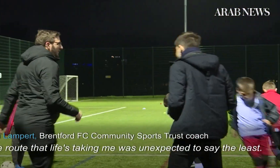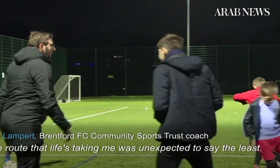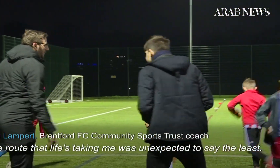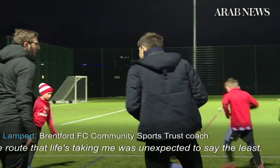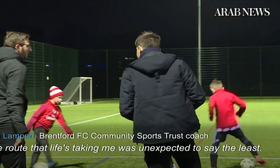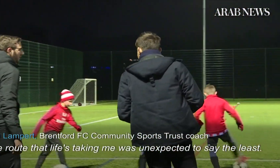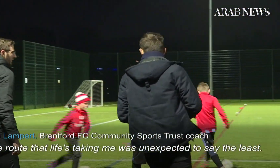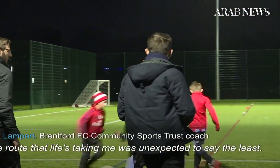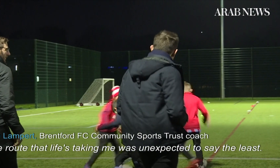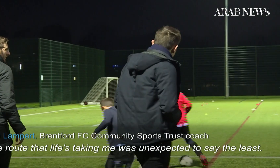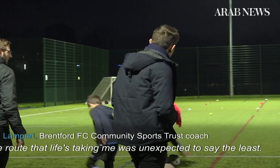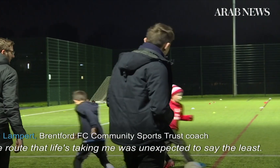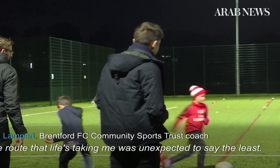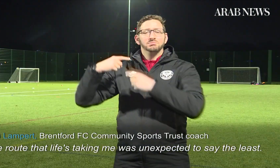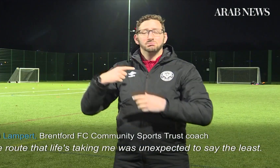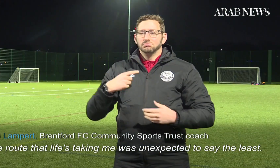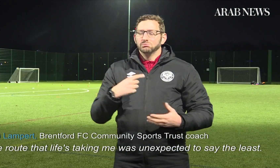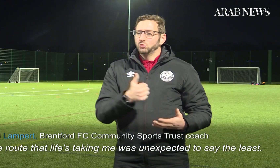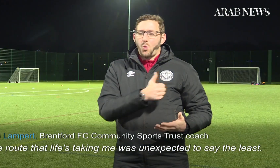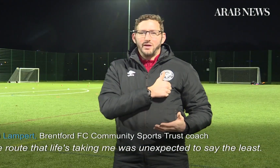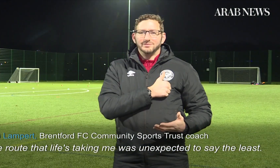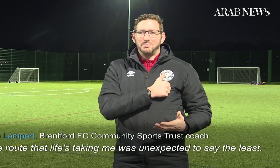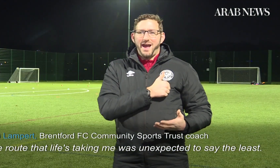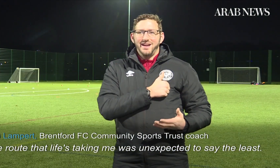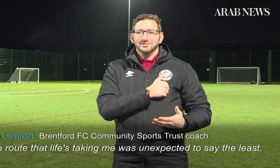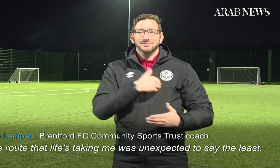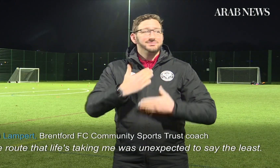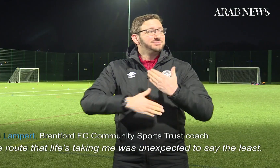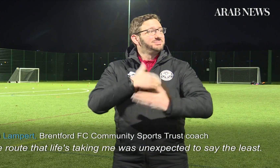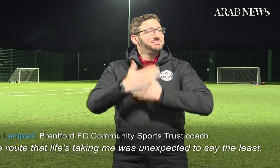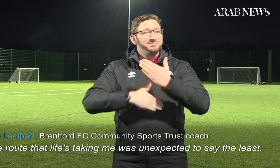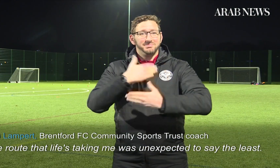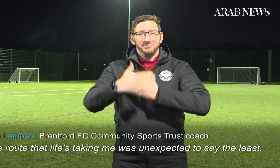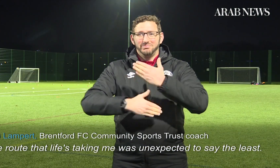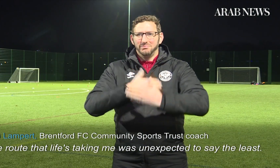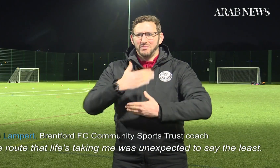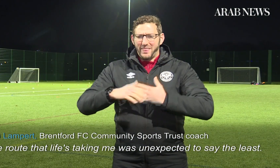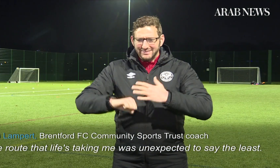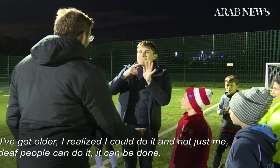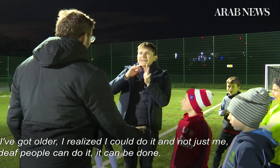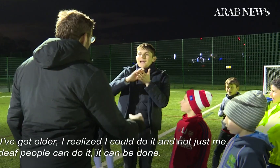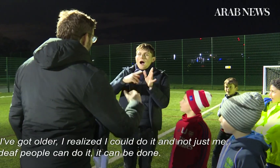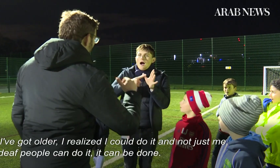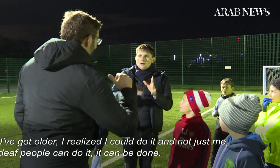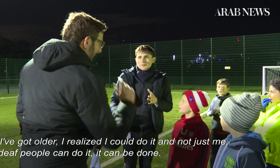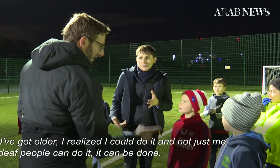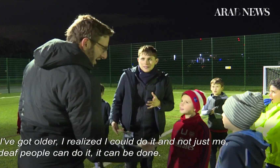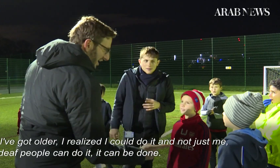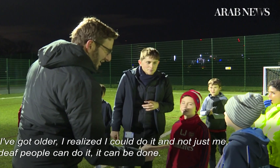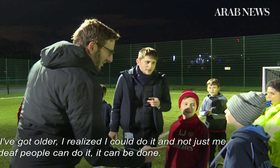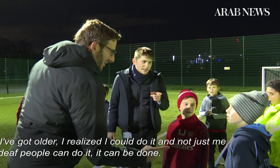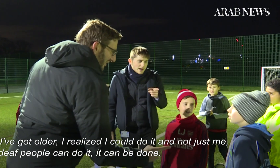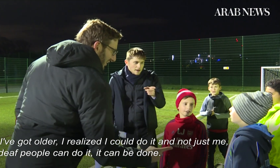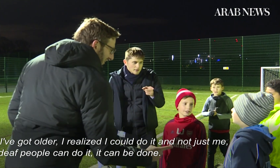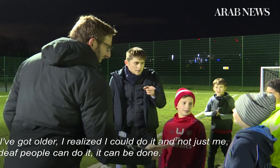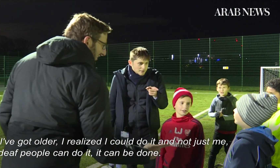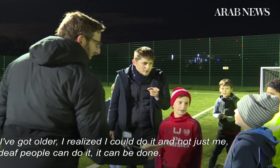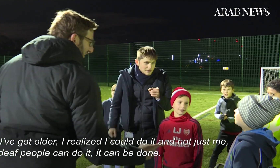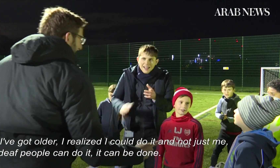Sort of the route that life's taken me was unexpected, to say the least, you know. And as I got older, I realised that I could do it, and